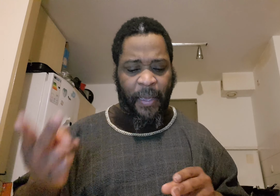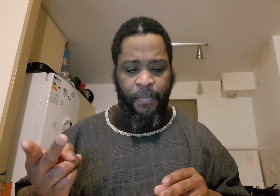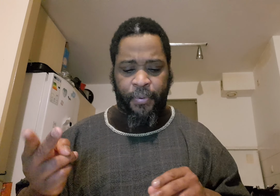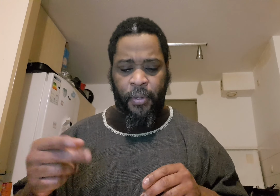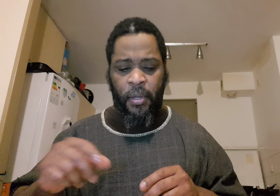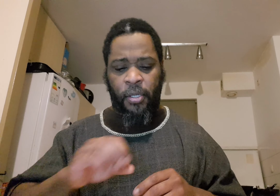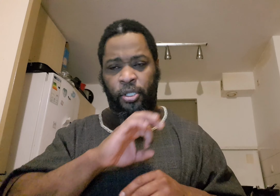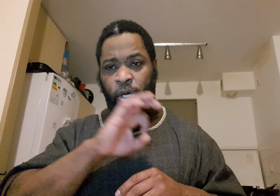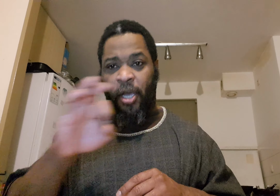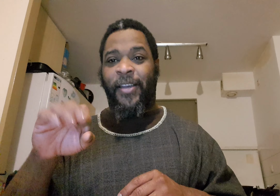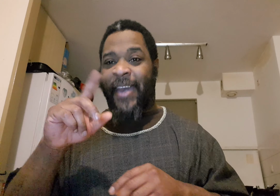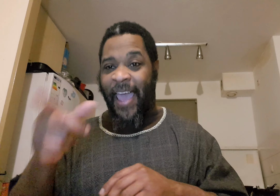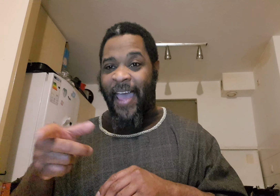precept, trust